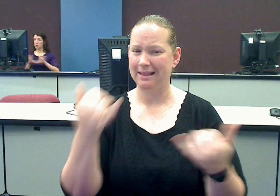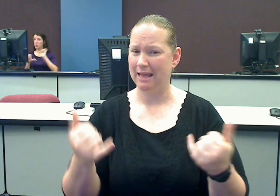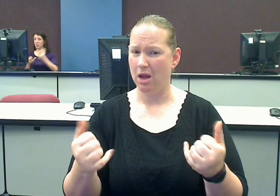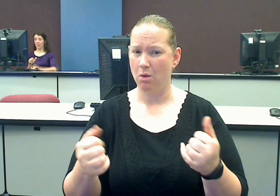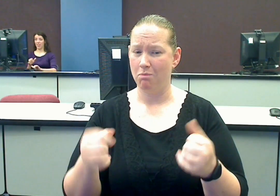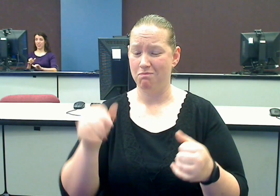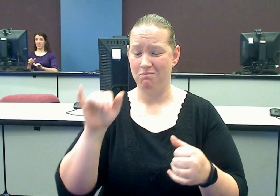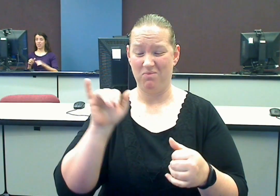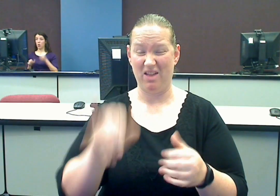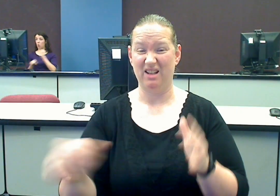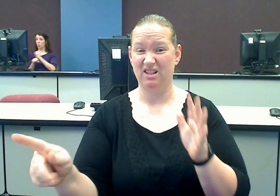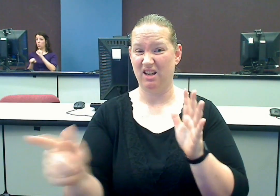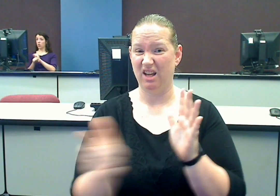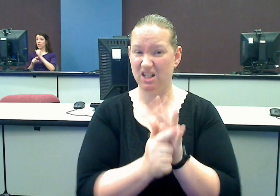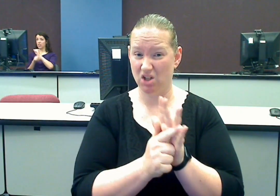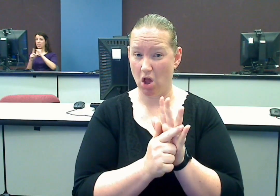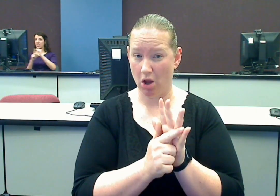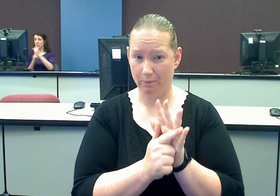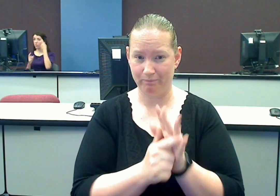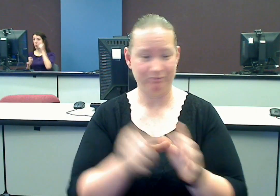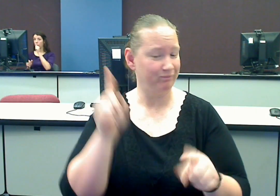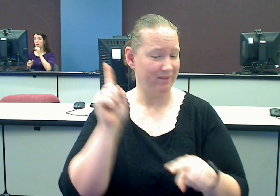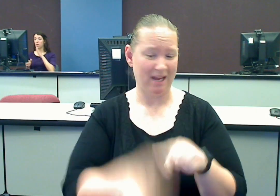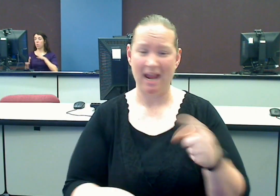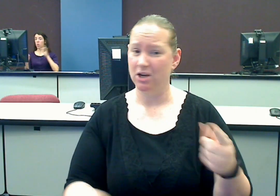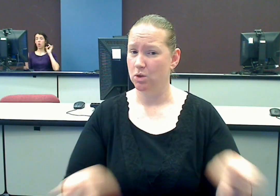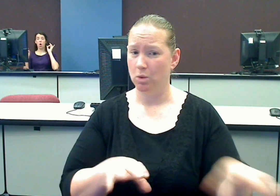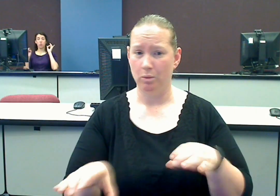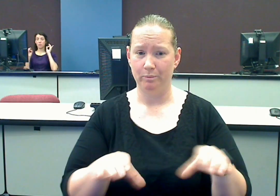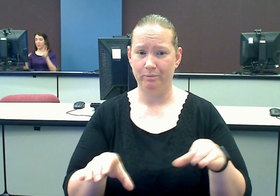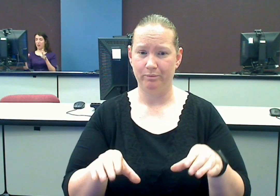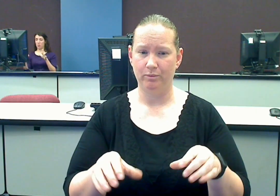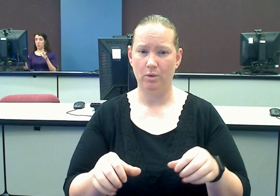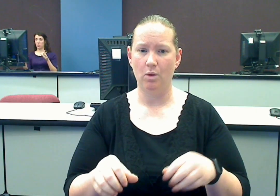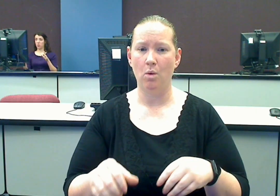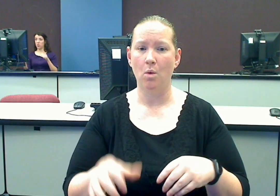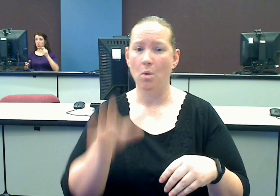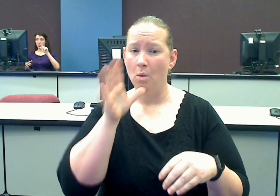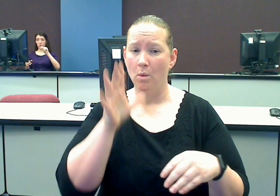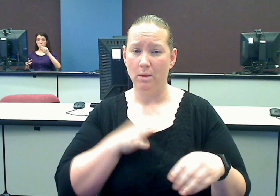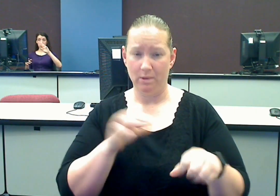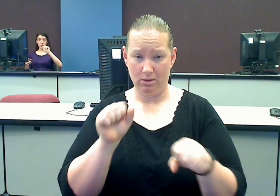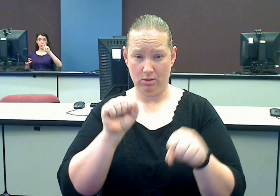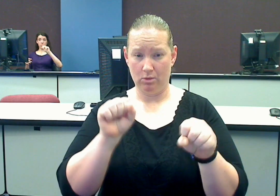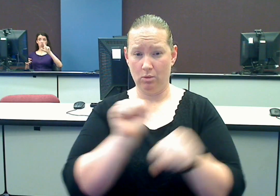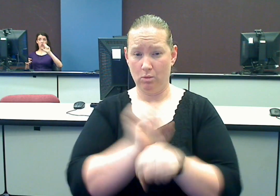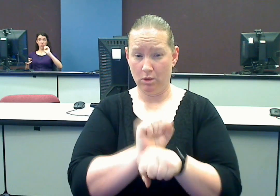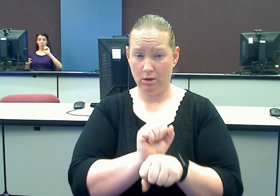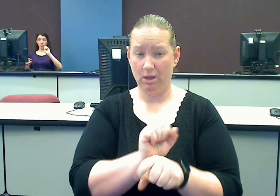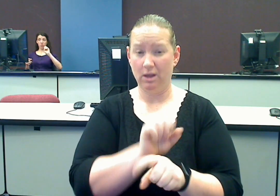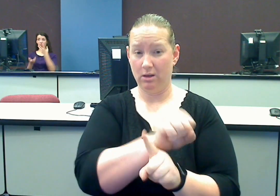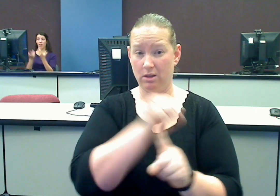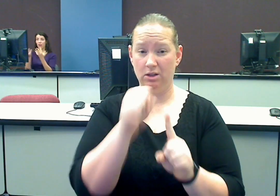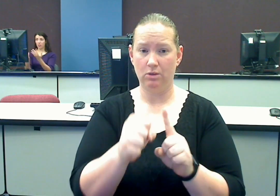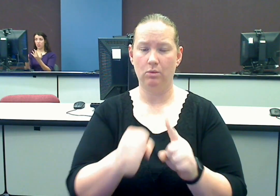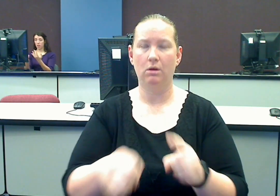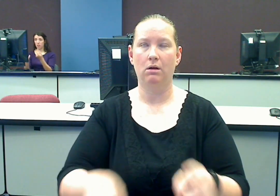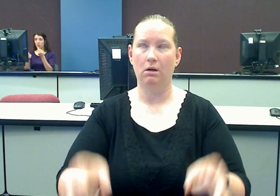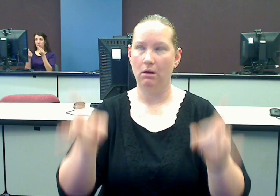Working conditions for women were also terrible. The Triangle Fire that took place in 1911 ended